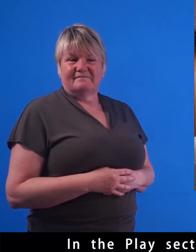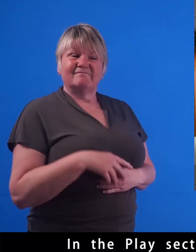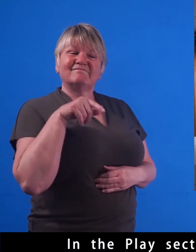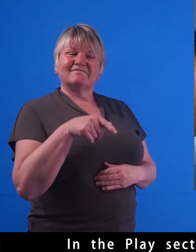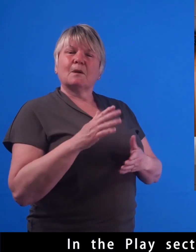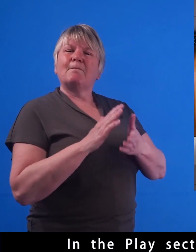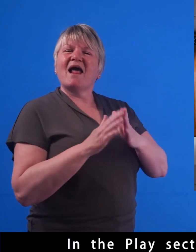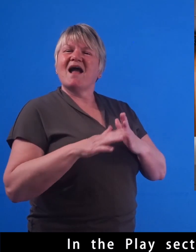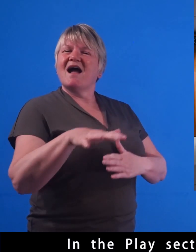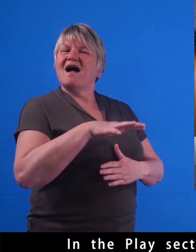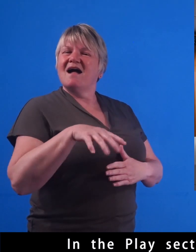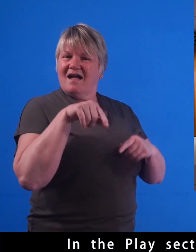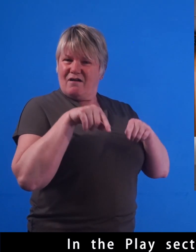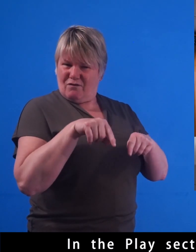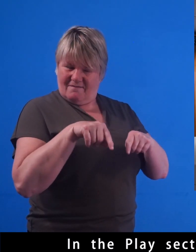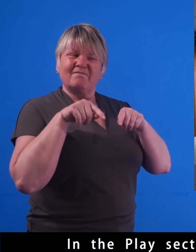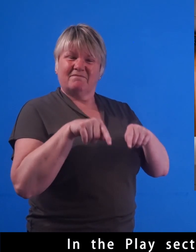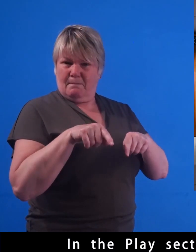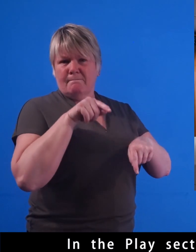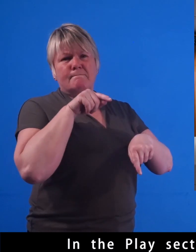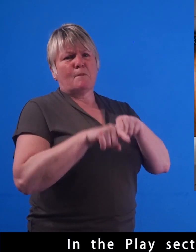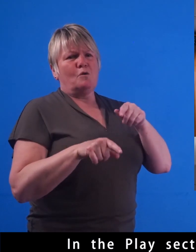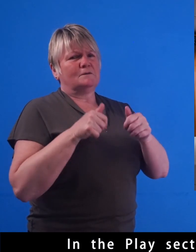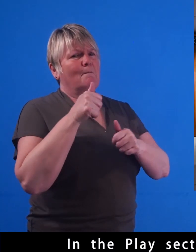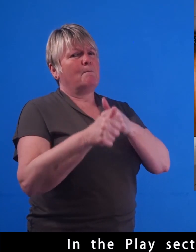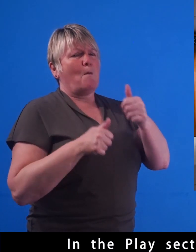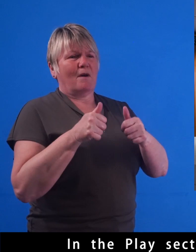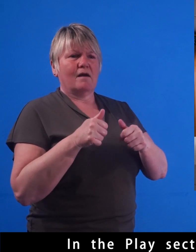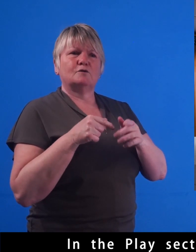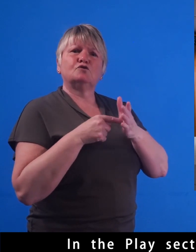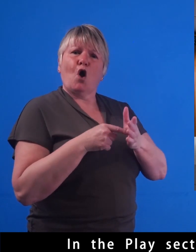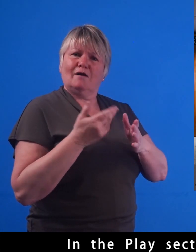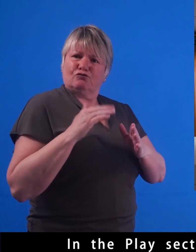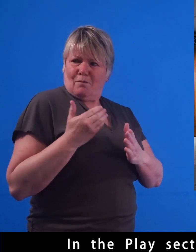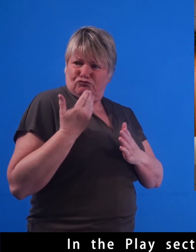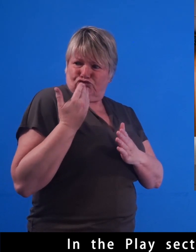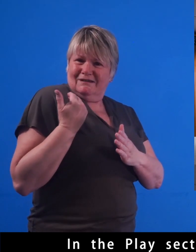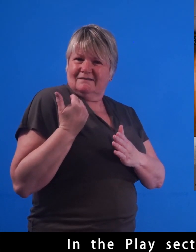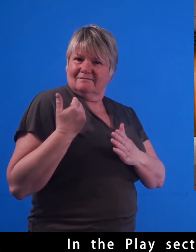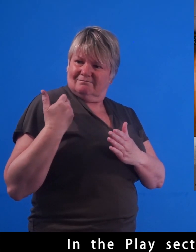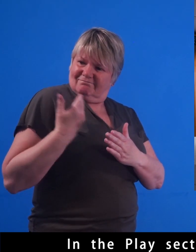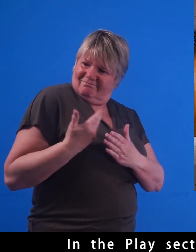In the play section are some of the most popular toys from recent generations.